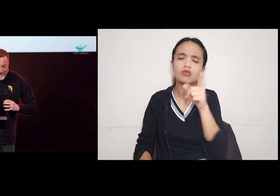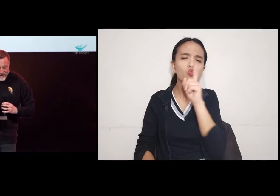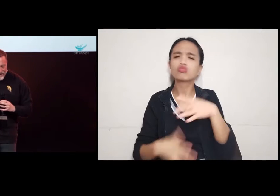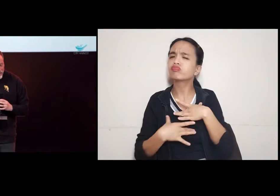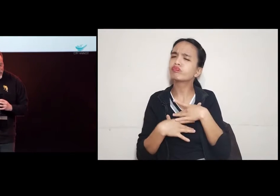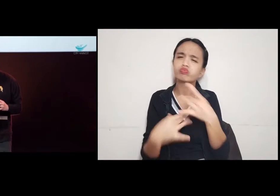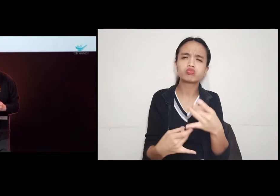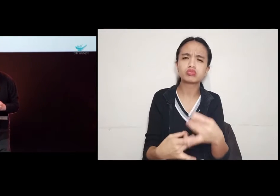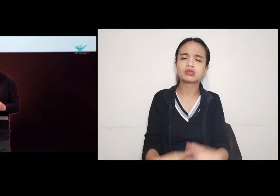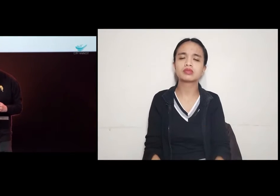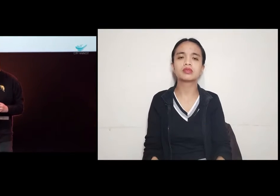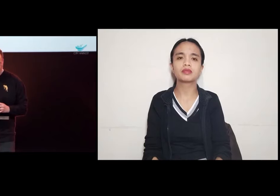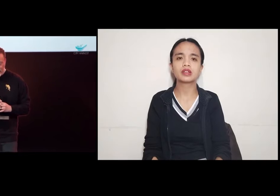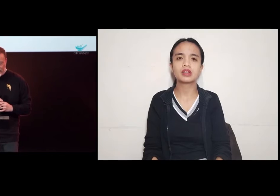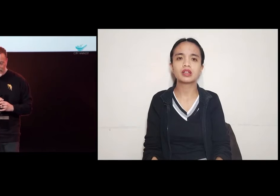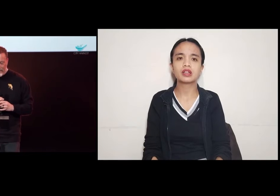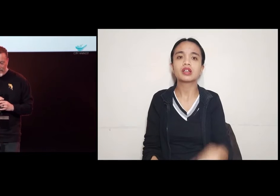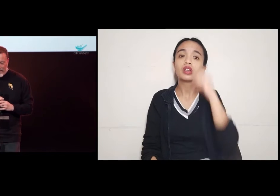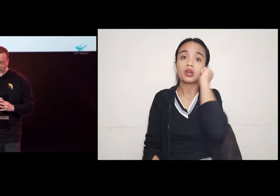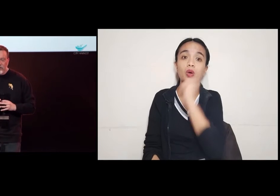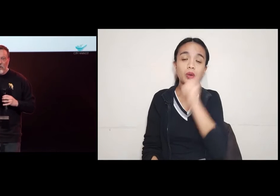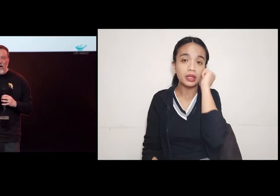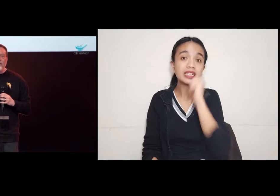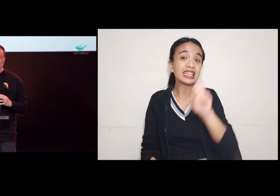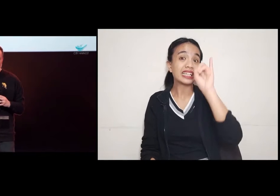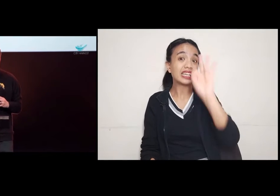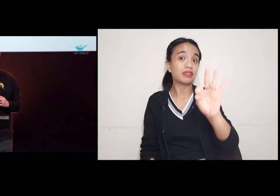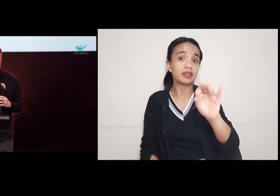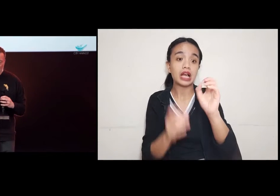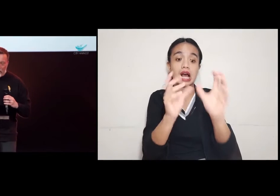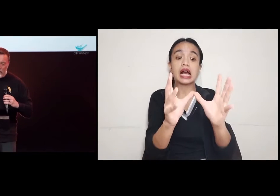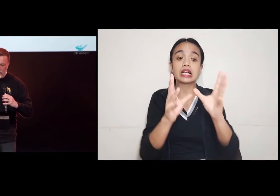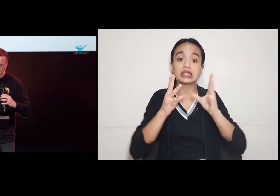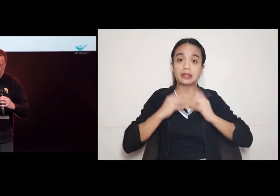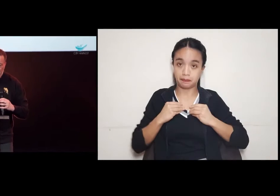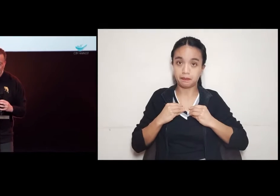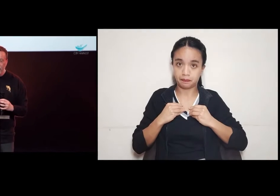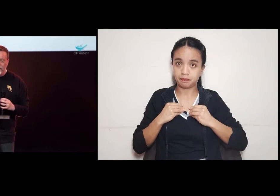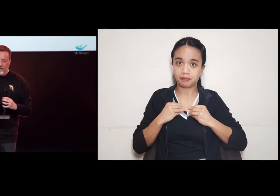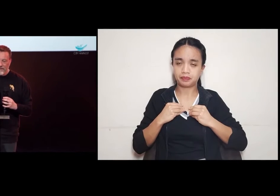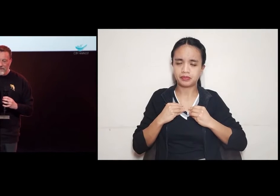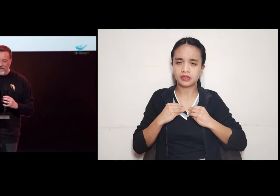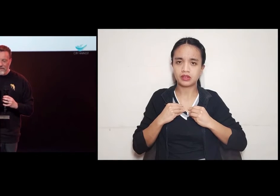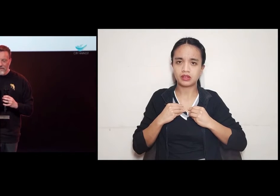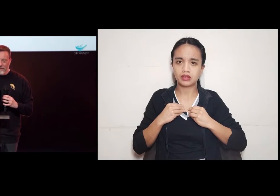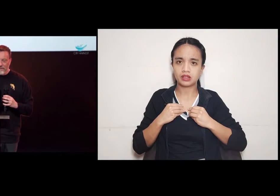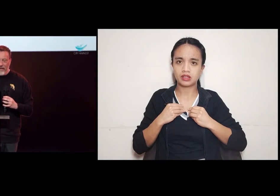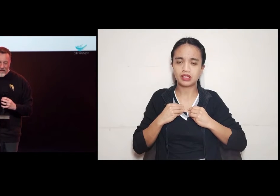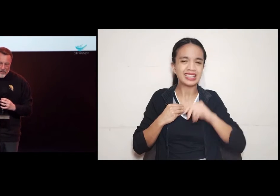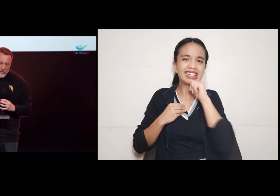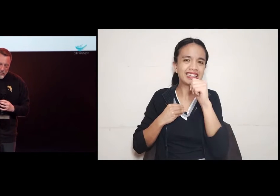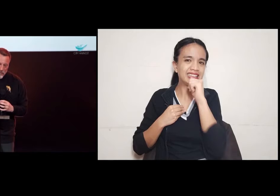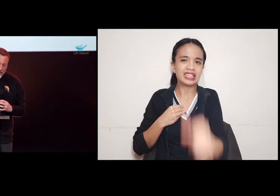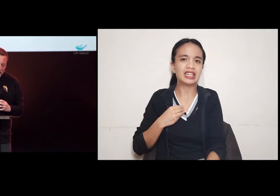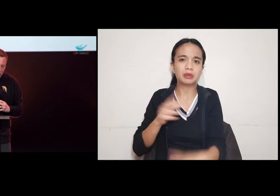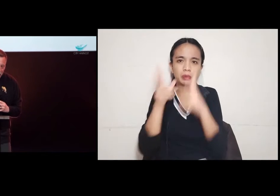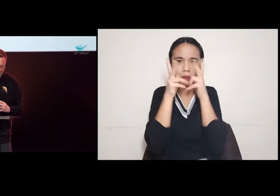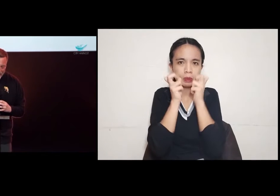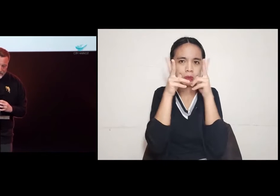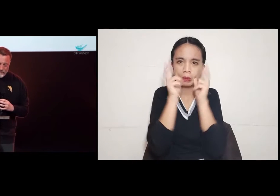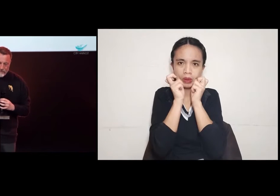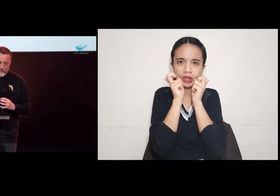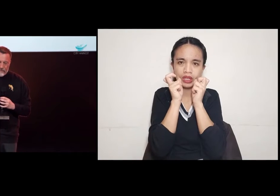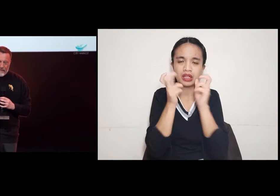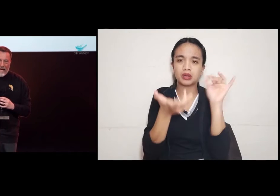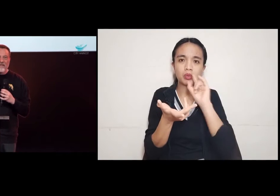And I thought this is so interesting. Because so oftentimes when we receive, we actually don't hear